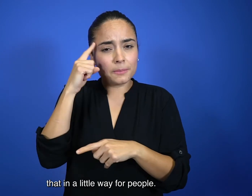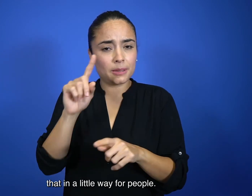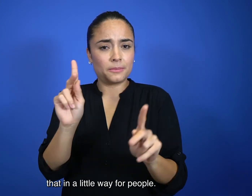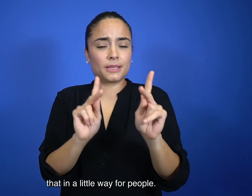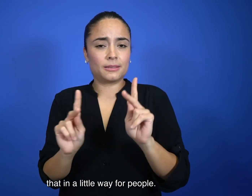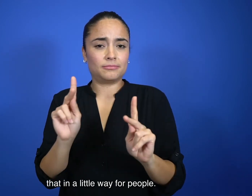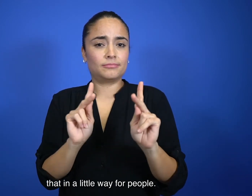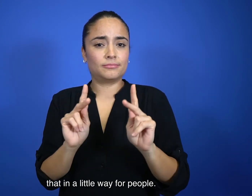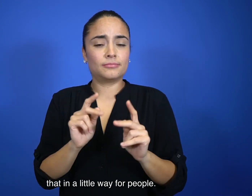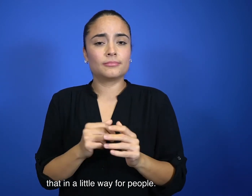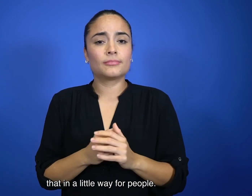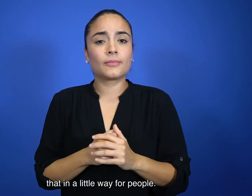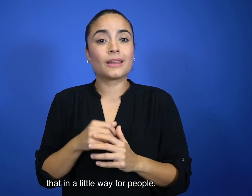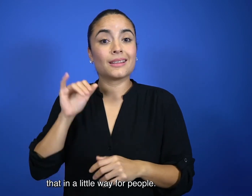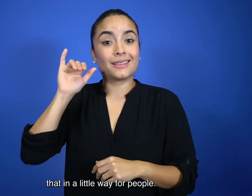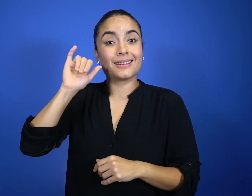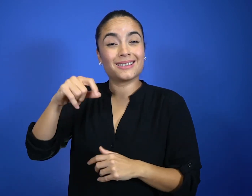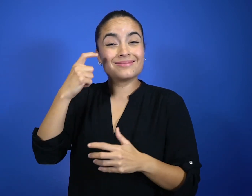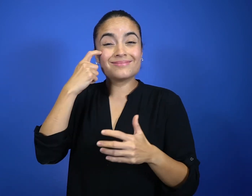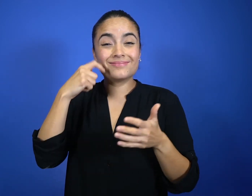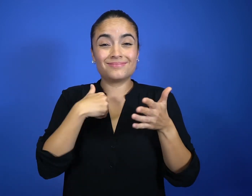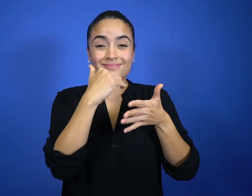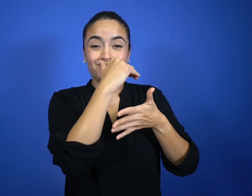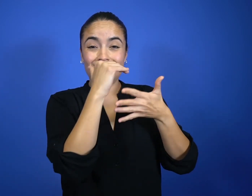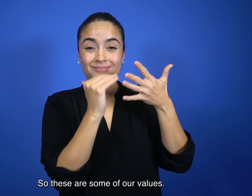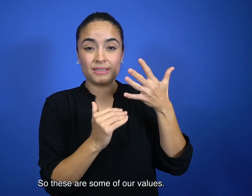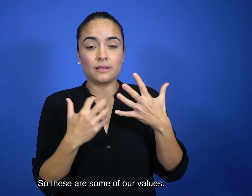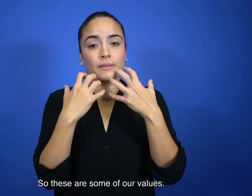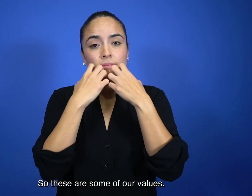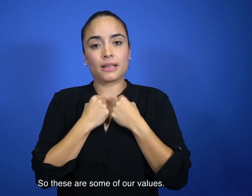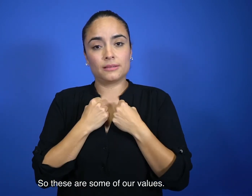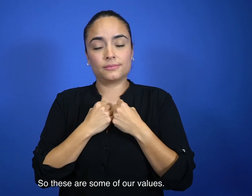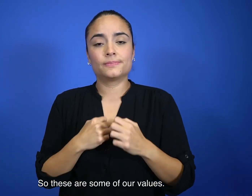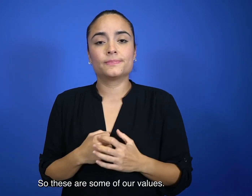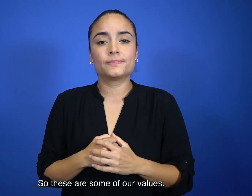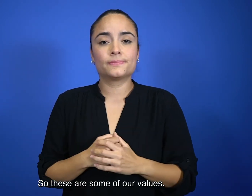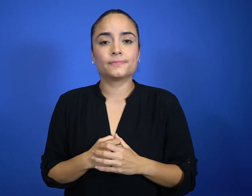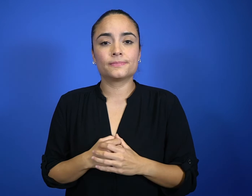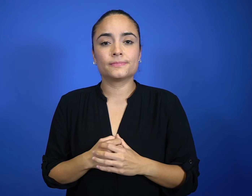way for people. So these are some of our values.